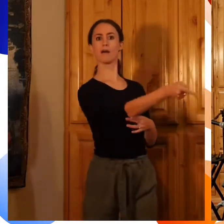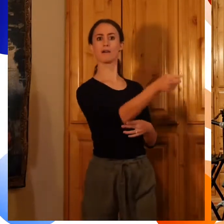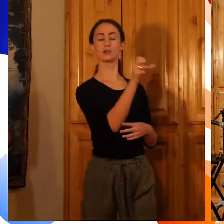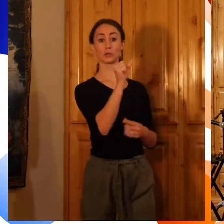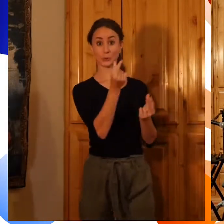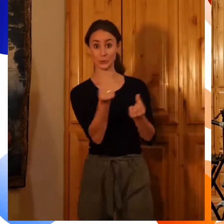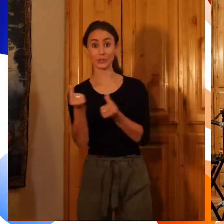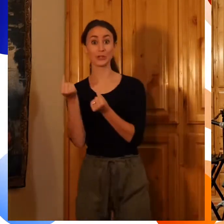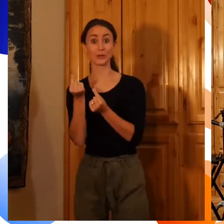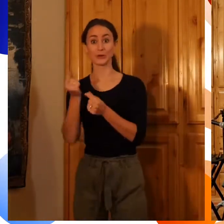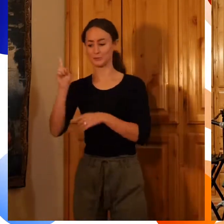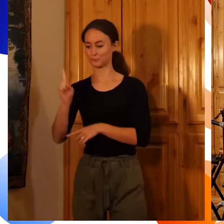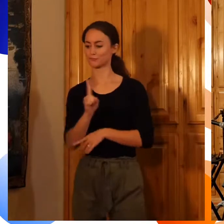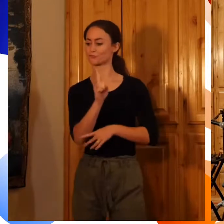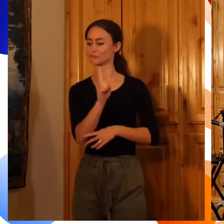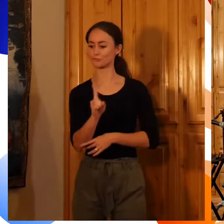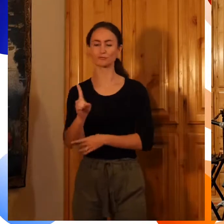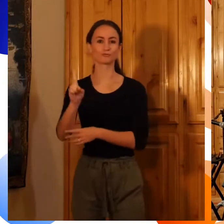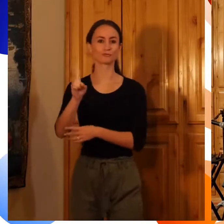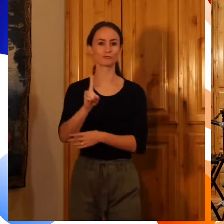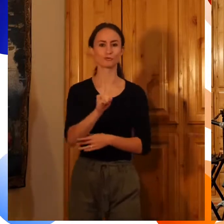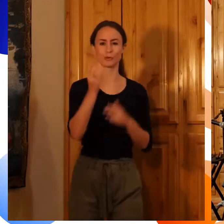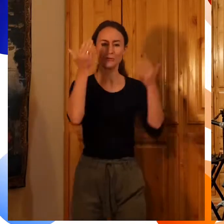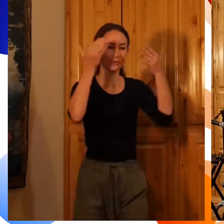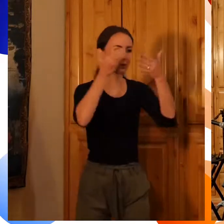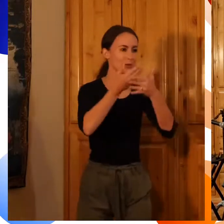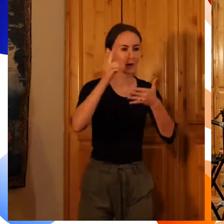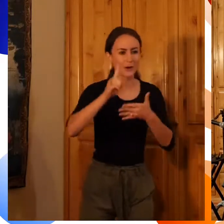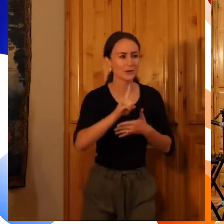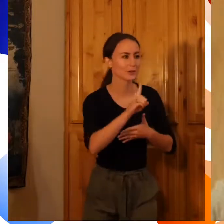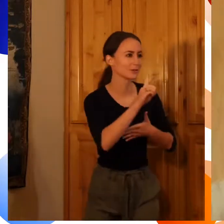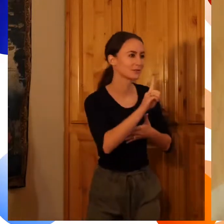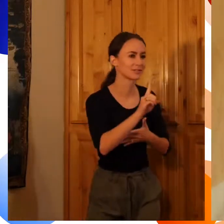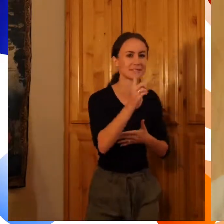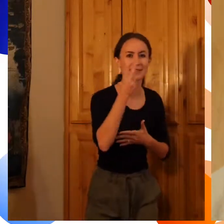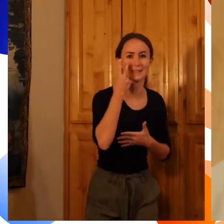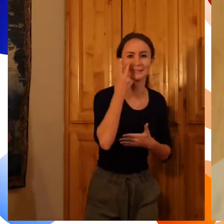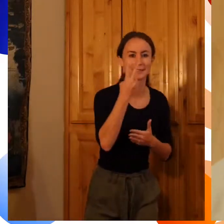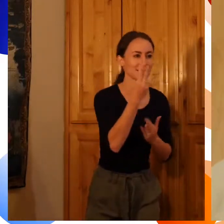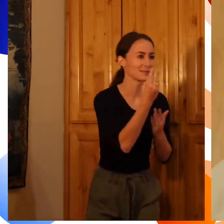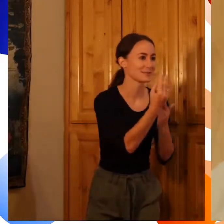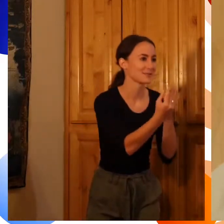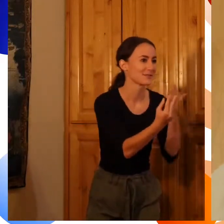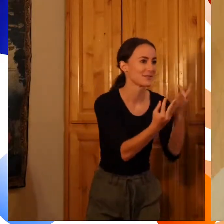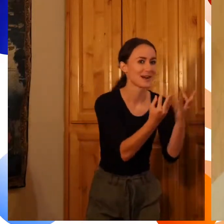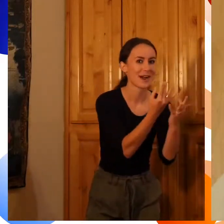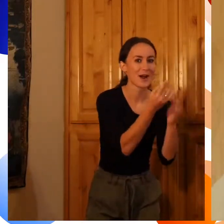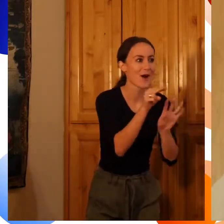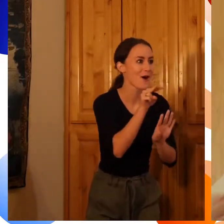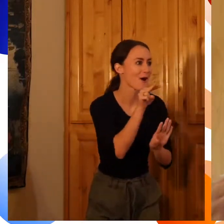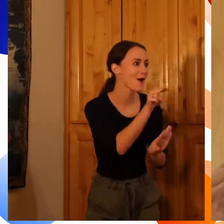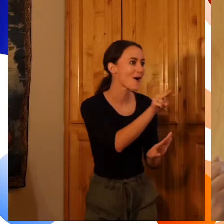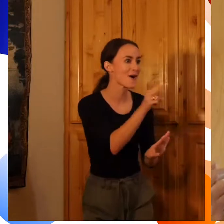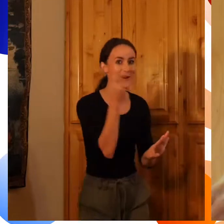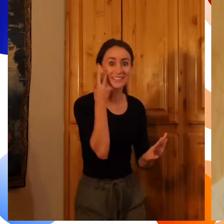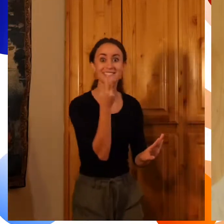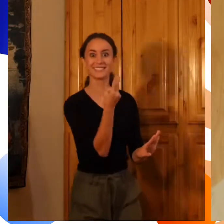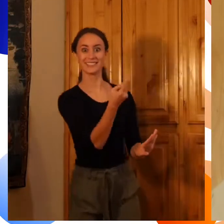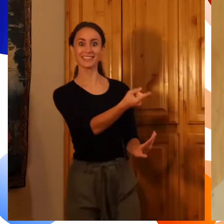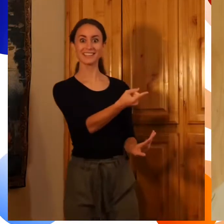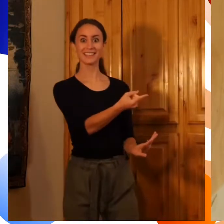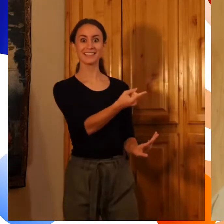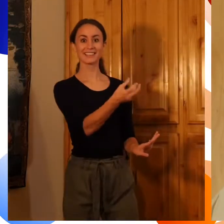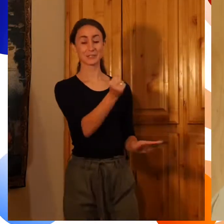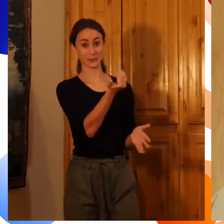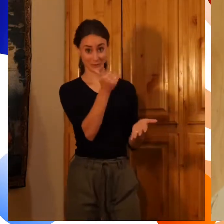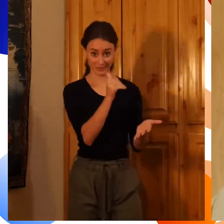through the forest in the dark until he could see firelight twinkling between the trunks of the trees up ahead. And once again, in the little clearing, danced